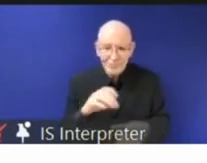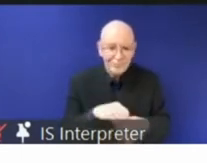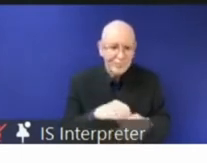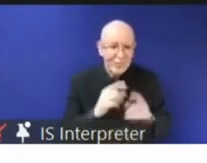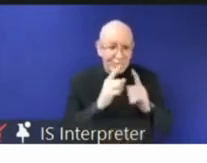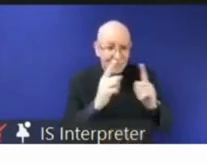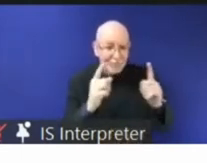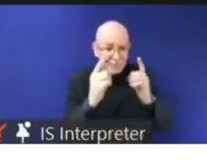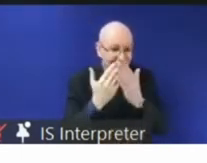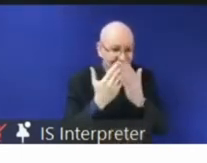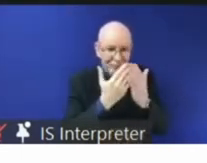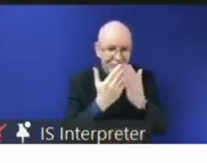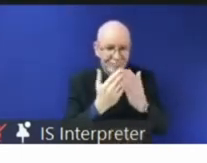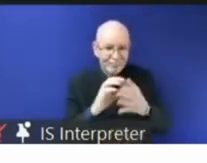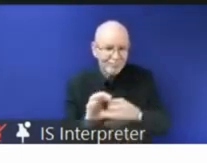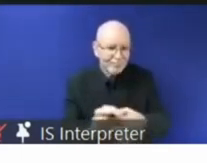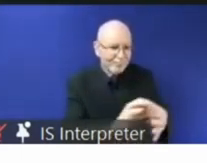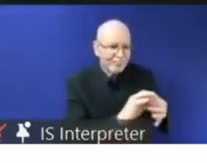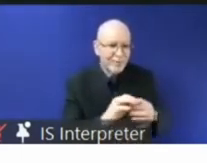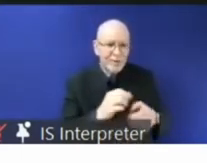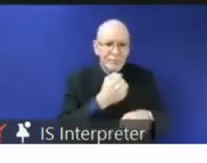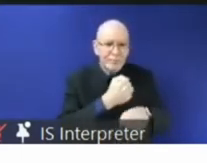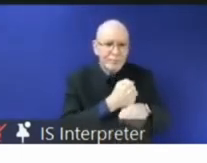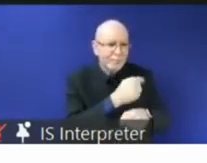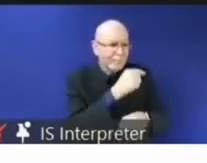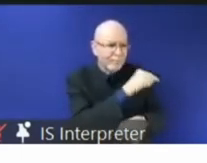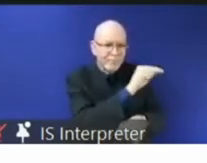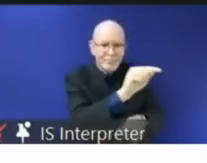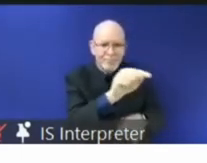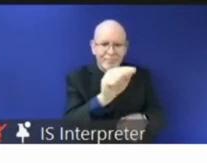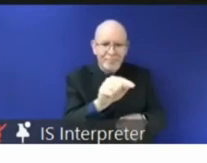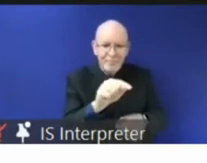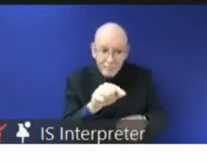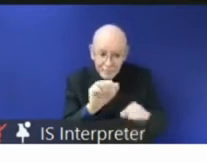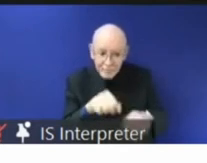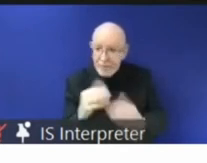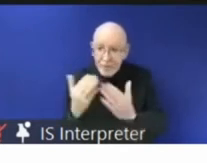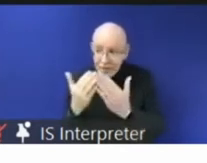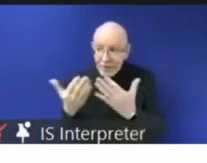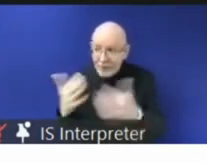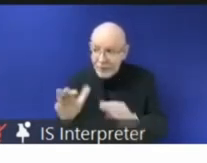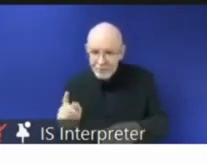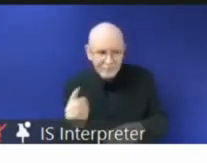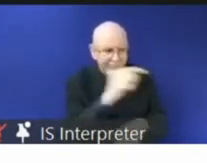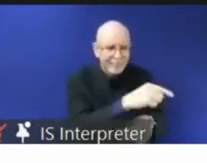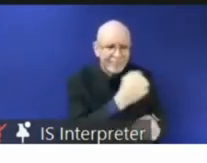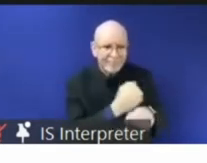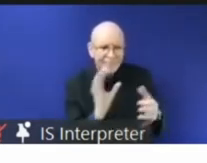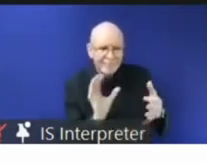this noble category after graduation. For the accessible